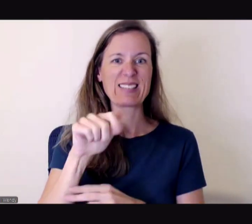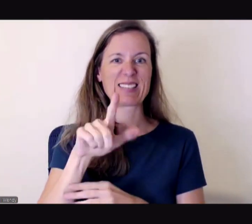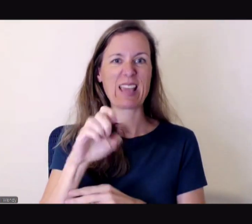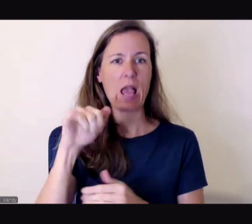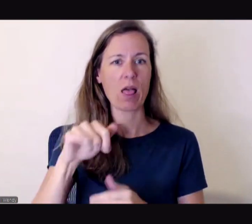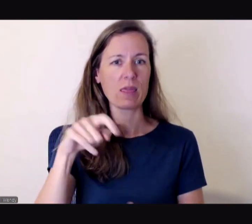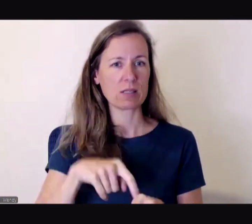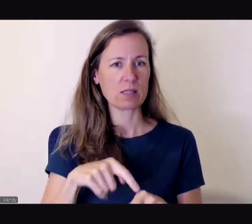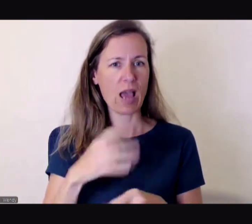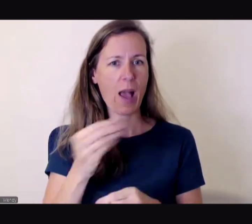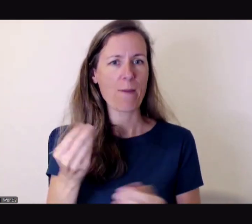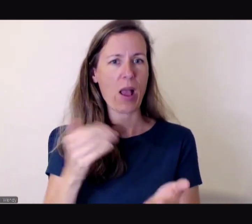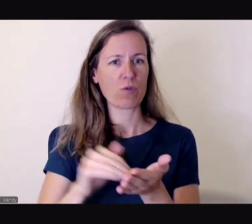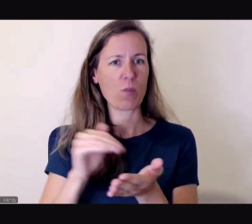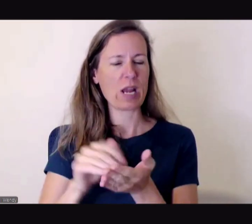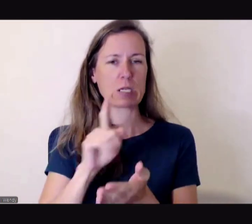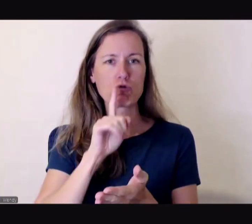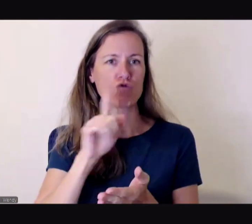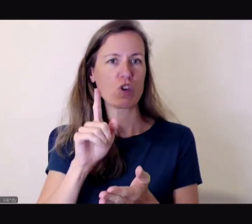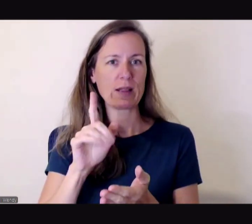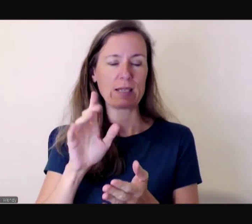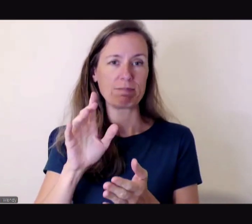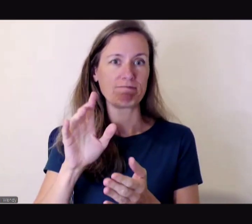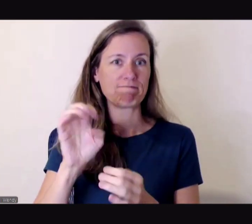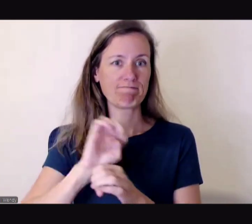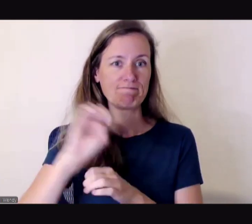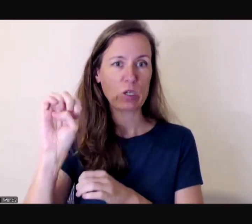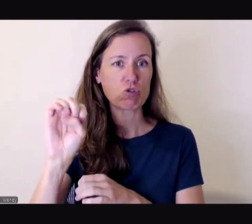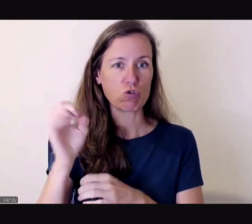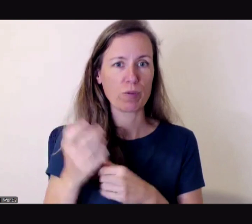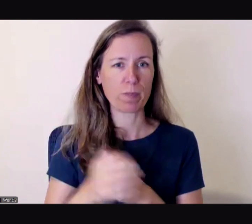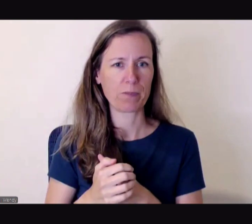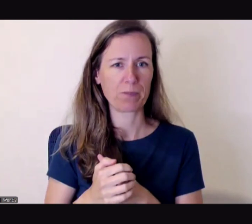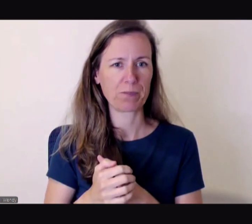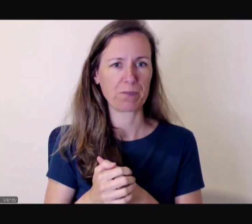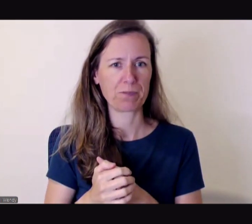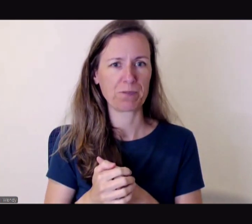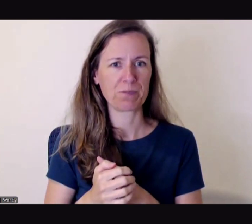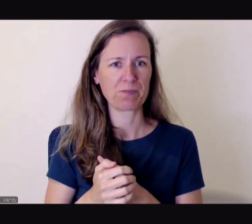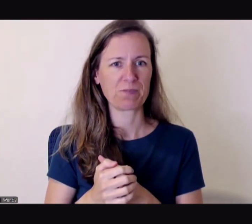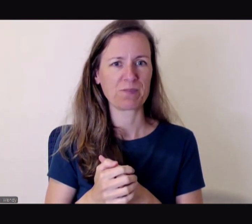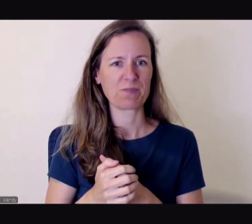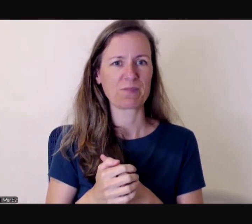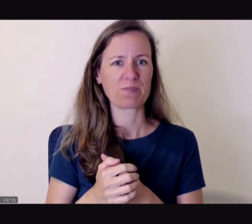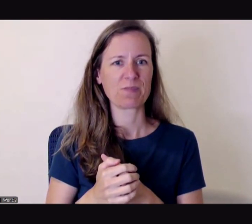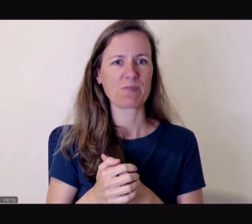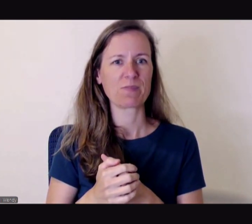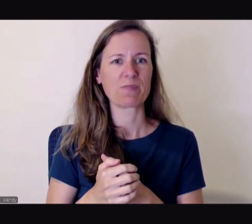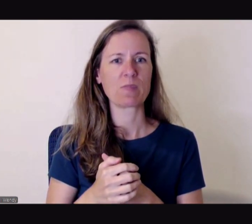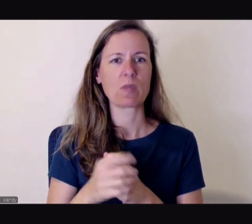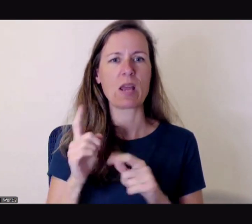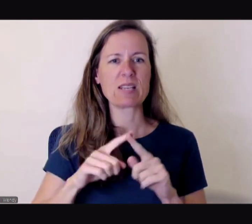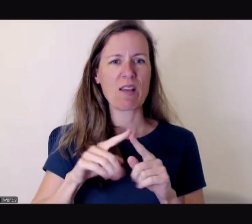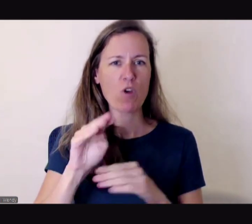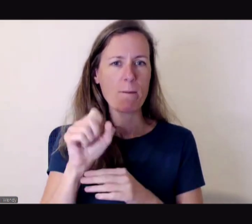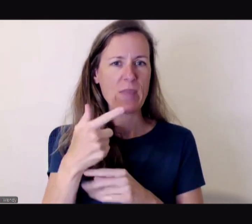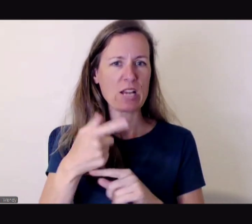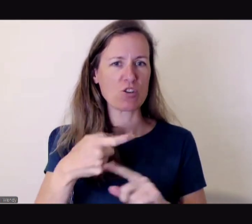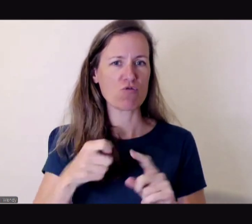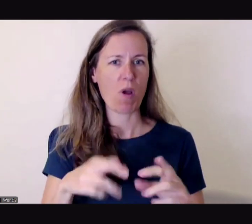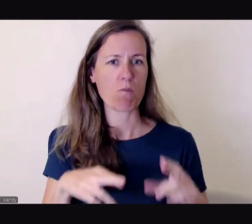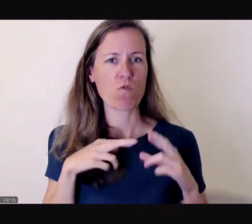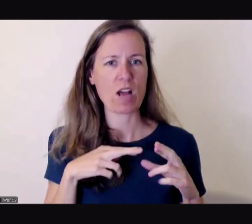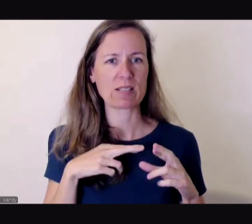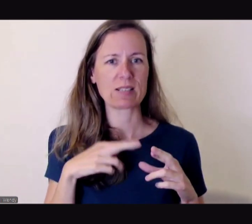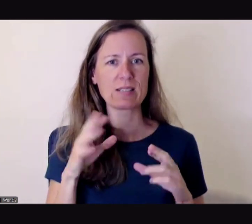kept getting higher on us. Each time there was a string of nasty posts on the Cheverly Exchange, I would receive numerous